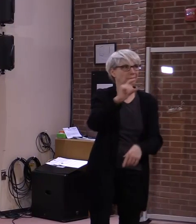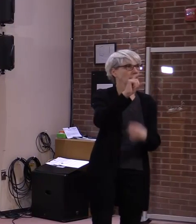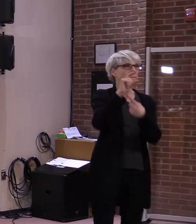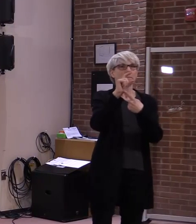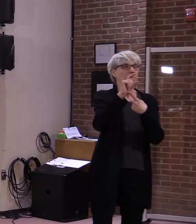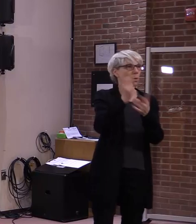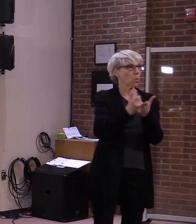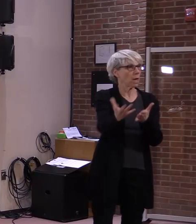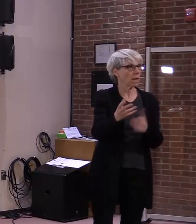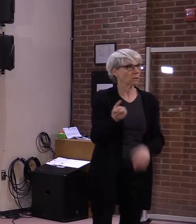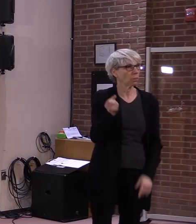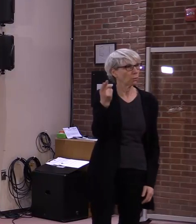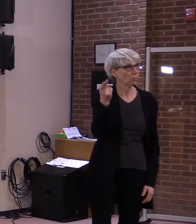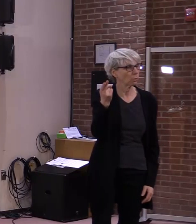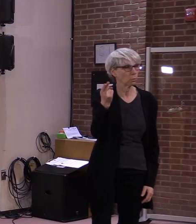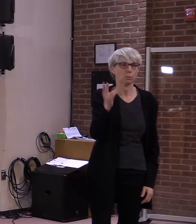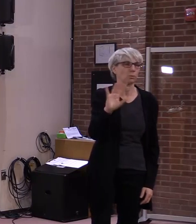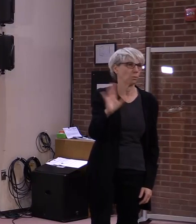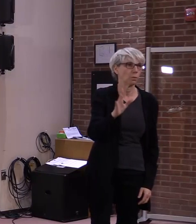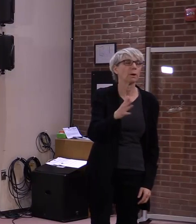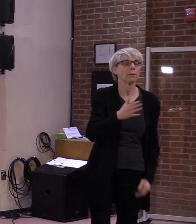and vaccine goes to waste.